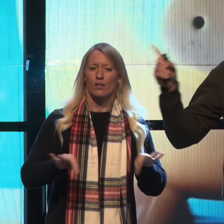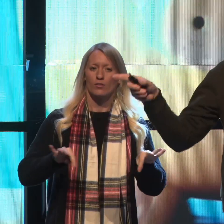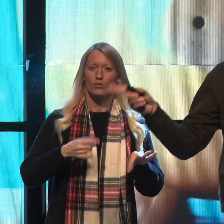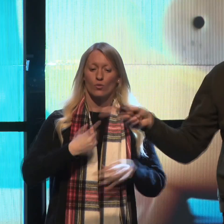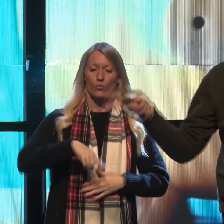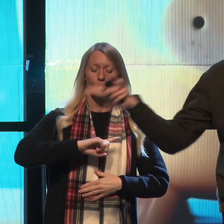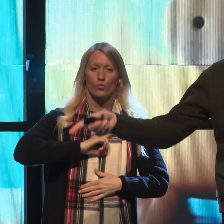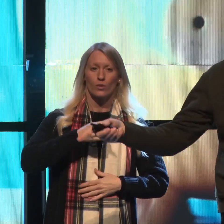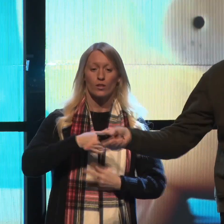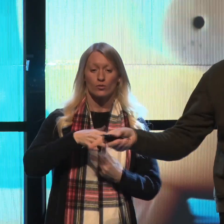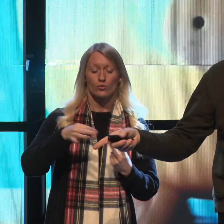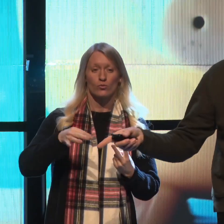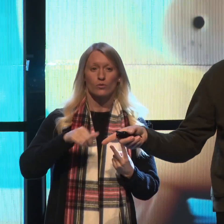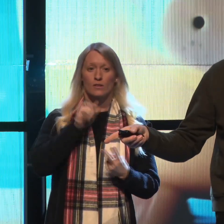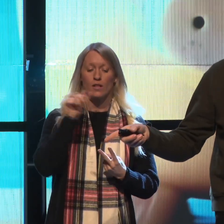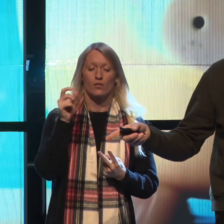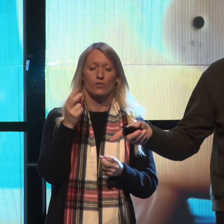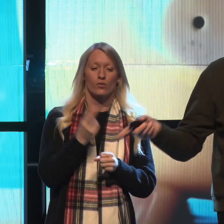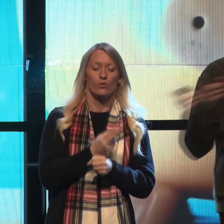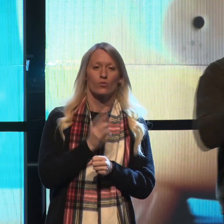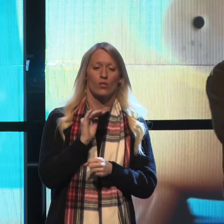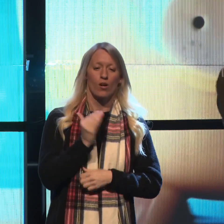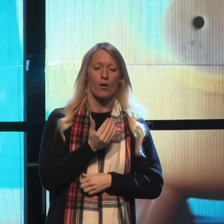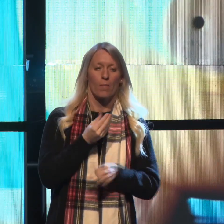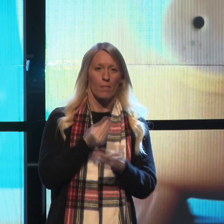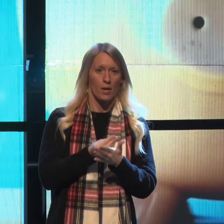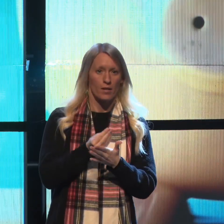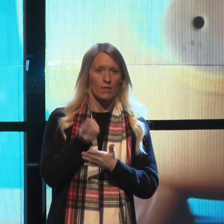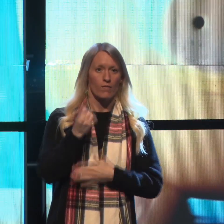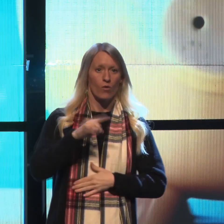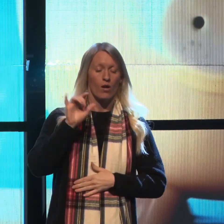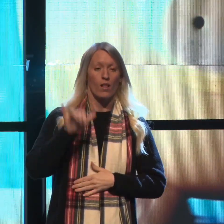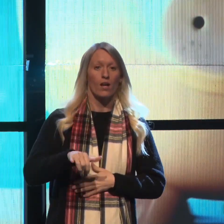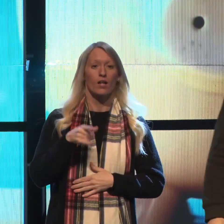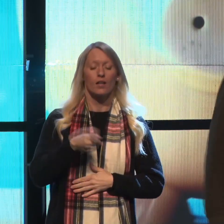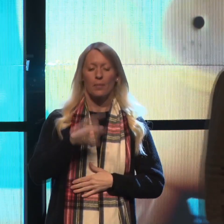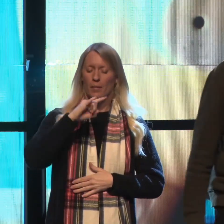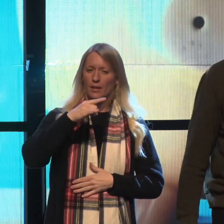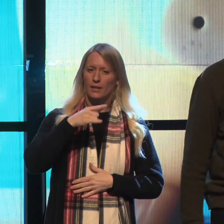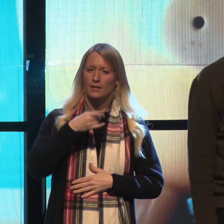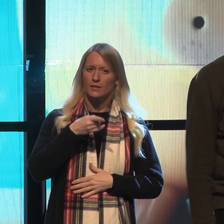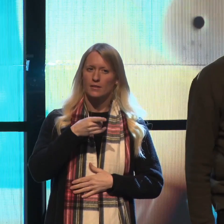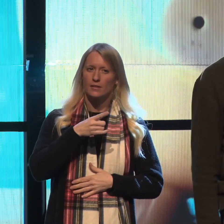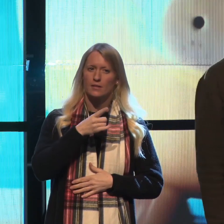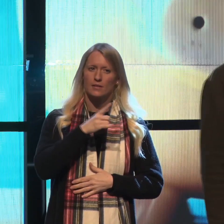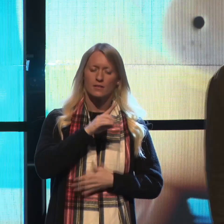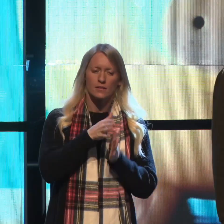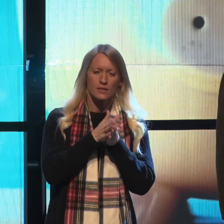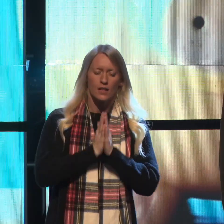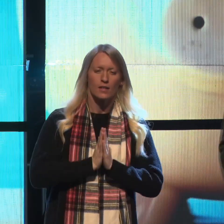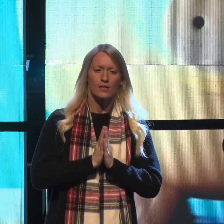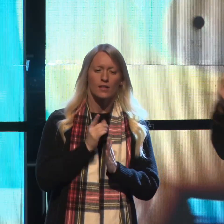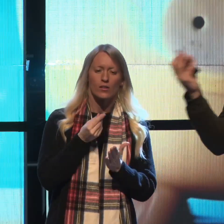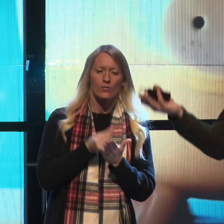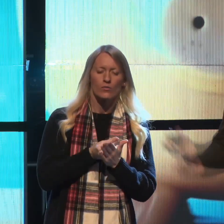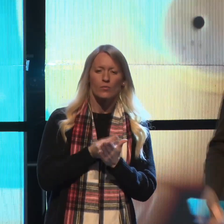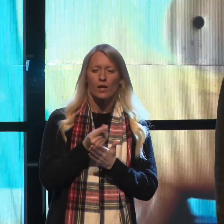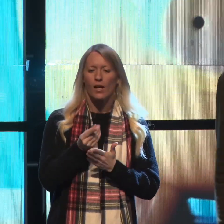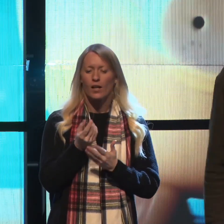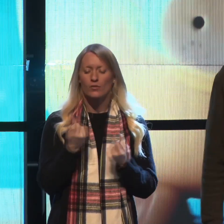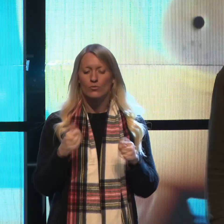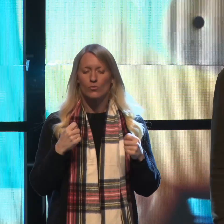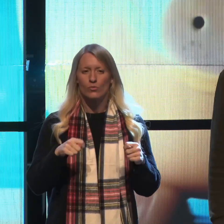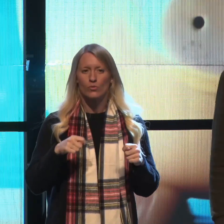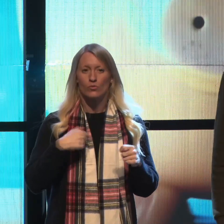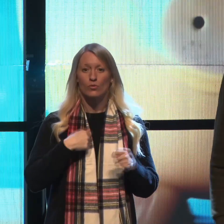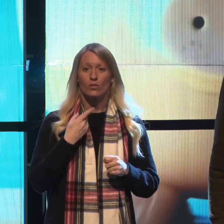choose not to use our money for that. Like my kids would ask me, can I get this toy? I would say no. They say, why? I said, they would say, well, you don't have money